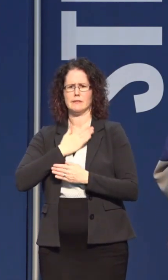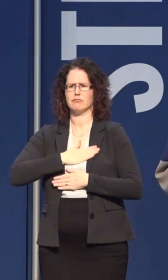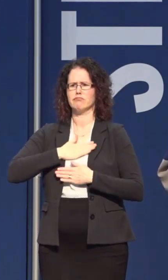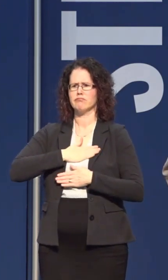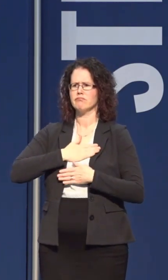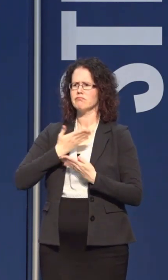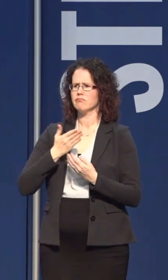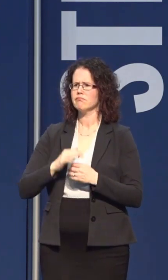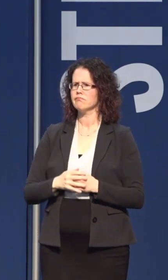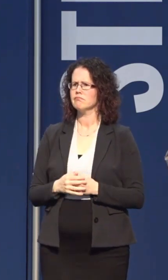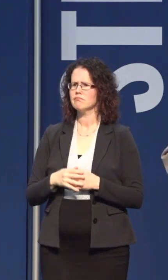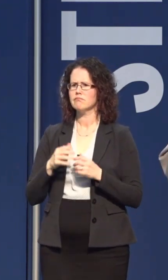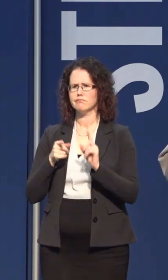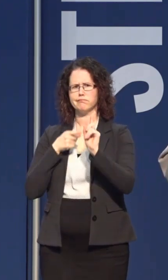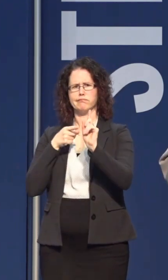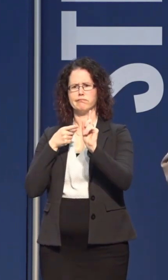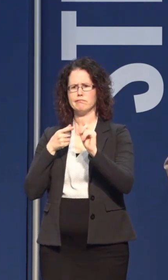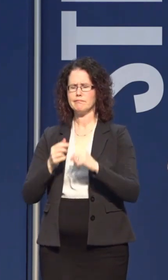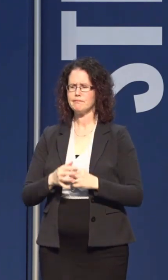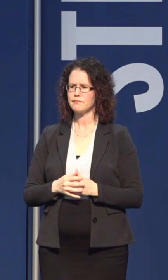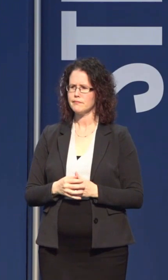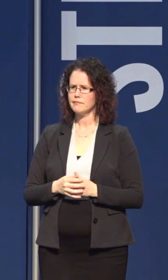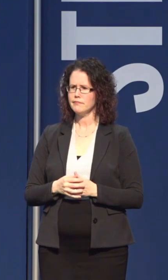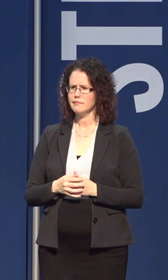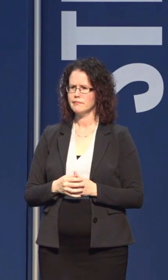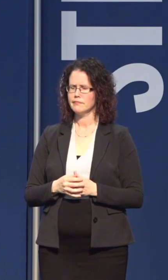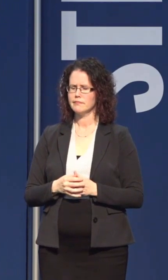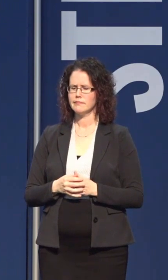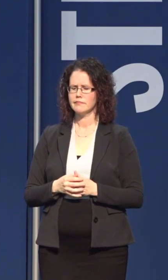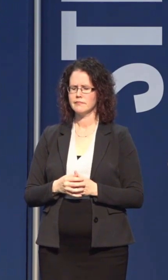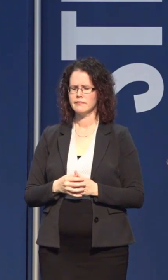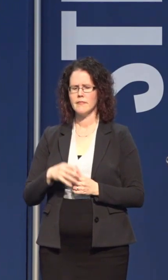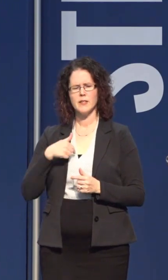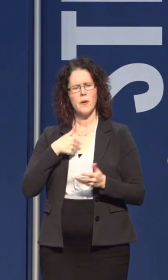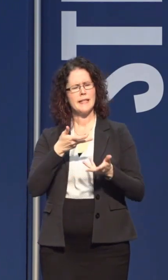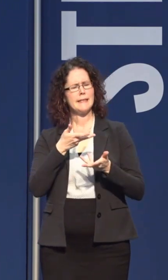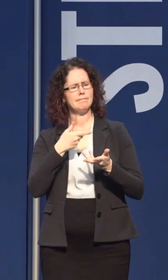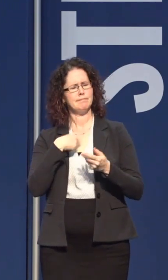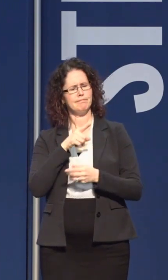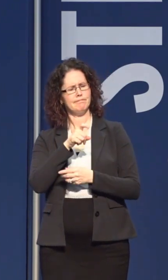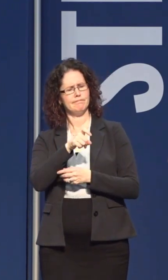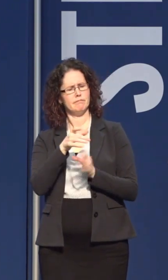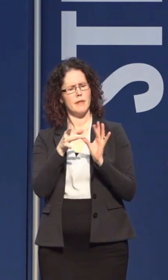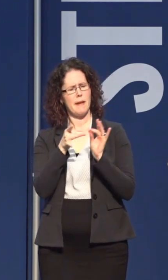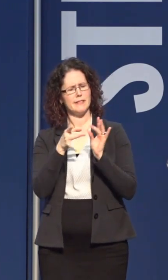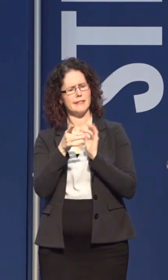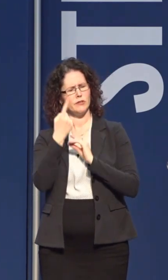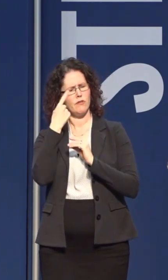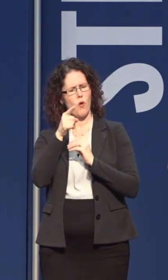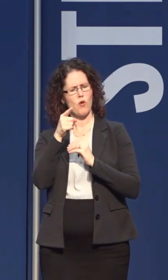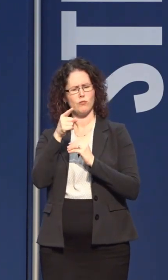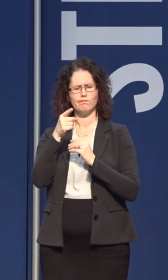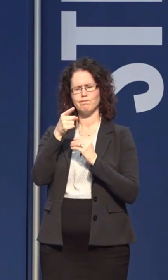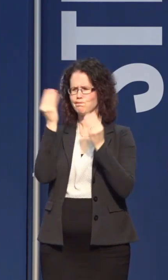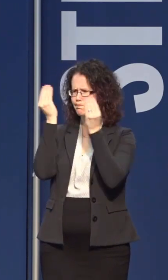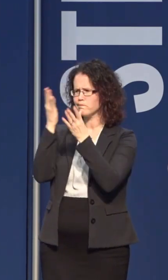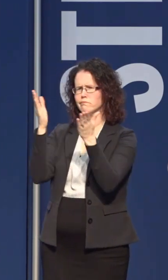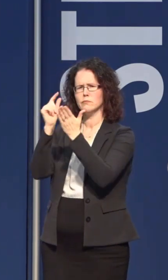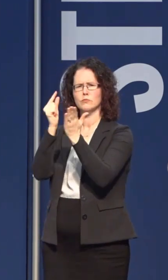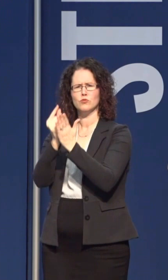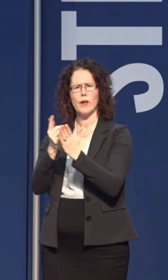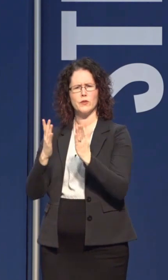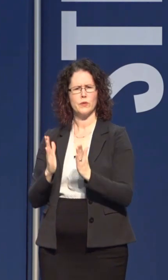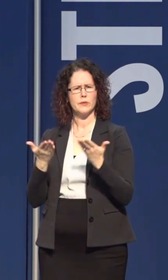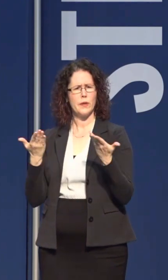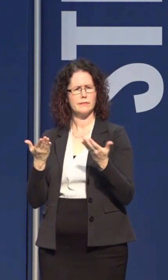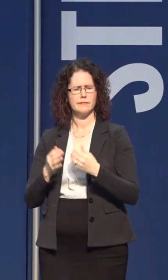Excuse me. And when I asked him about the one message that he would like to share with our graduates, he said, and I quote,